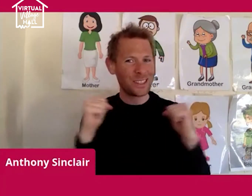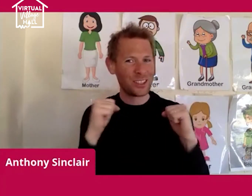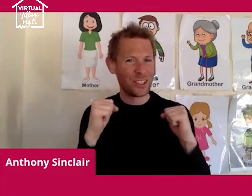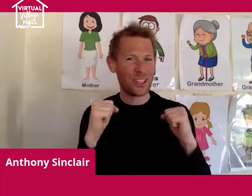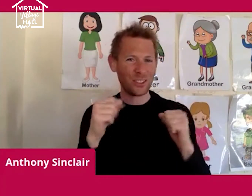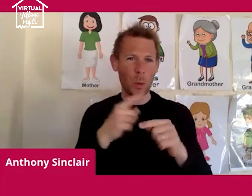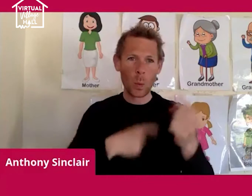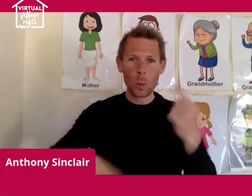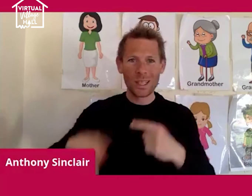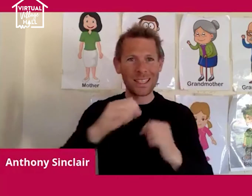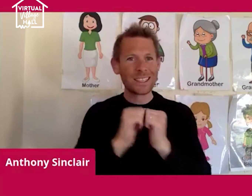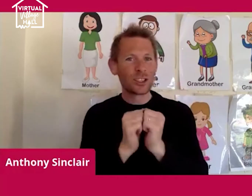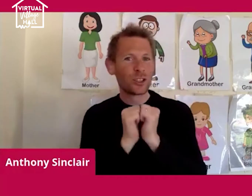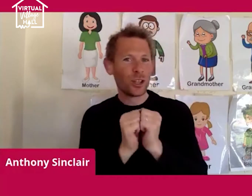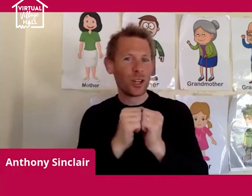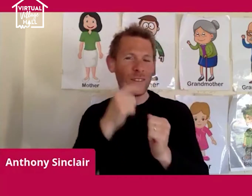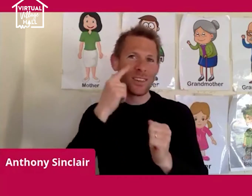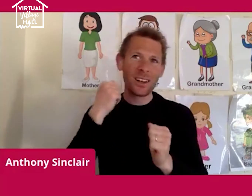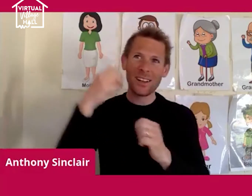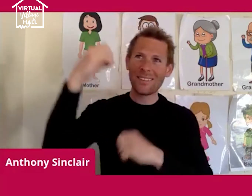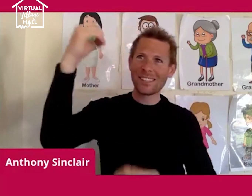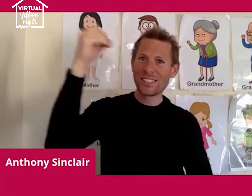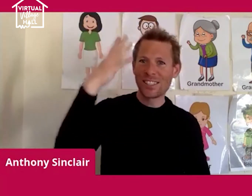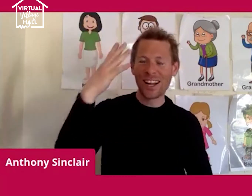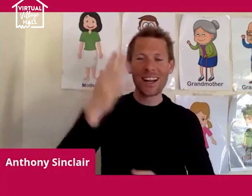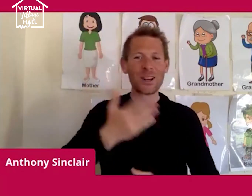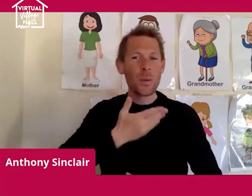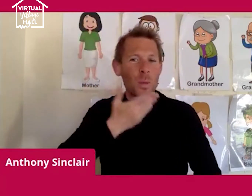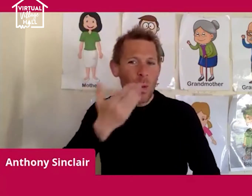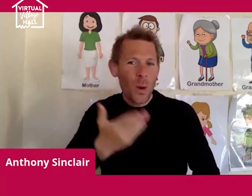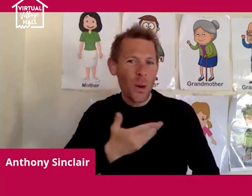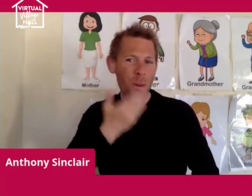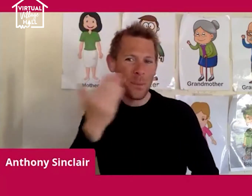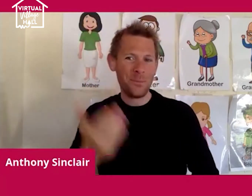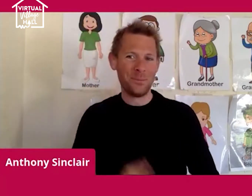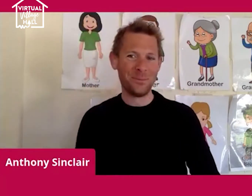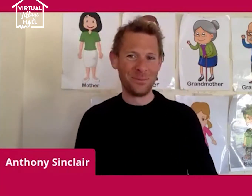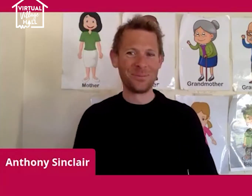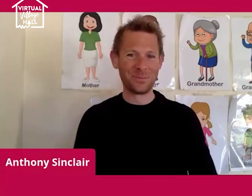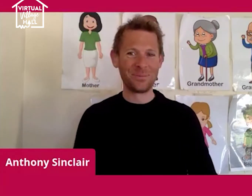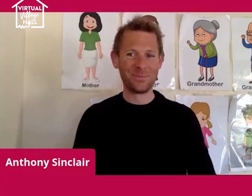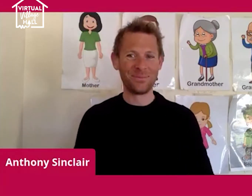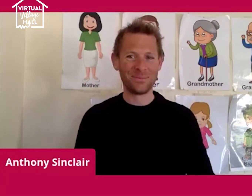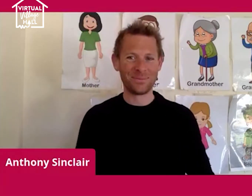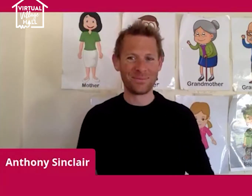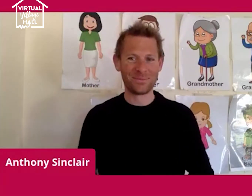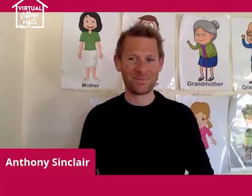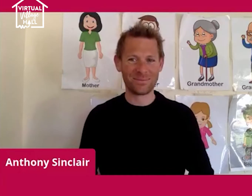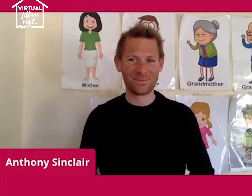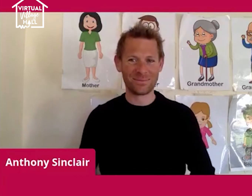It's been a long winter, and I think we deserve a bit of lovely sunshine, a bit of warm weather.